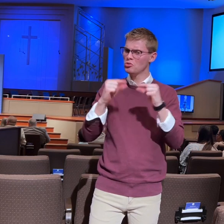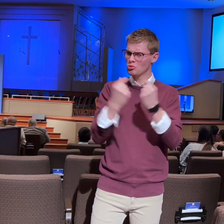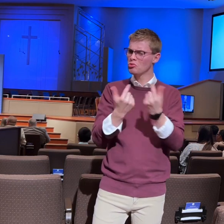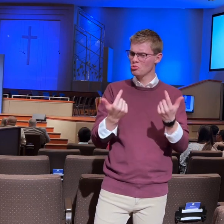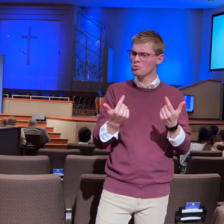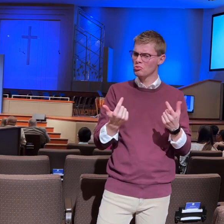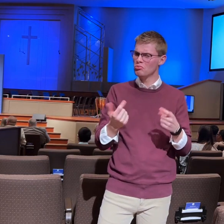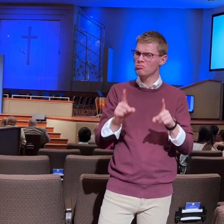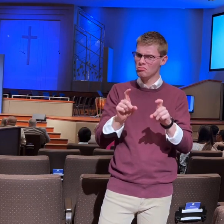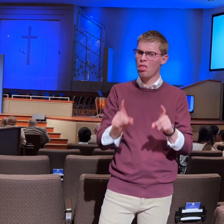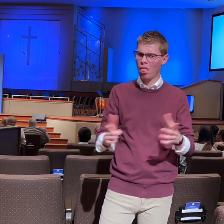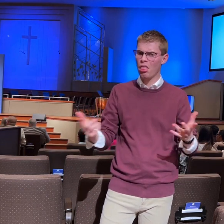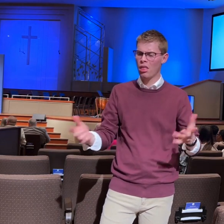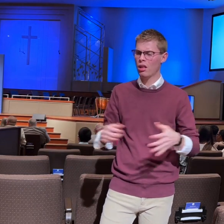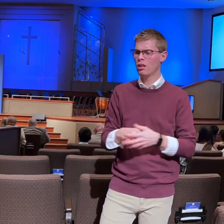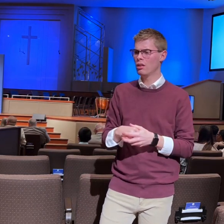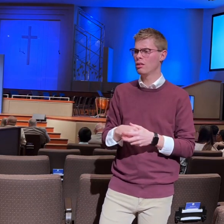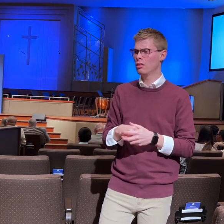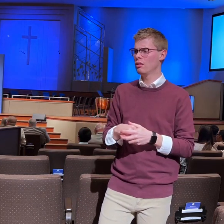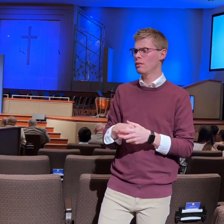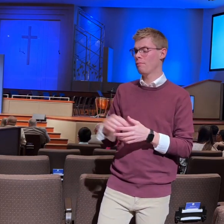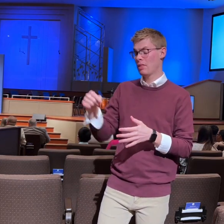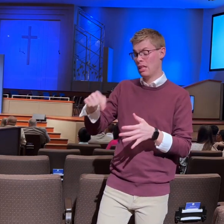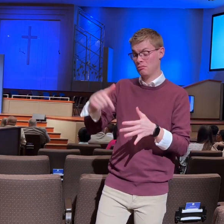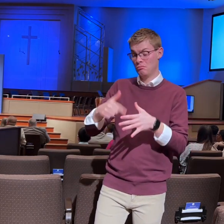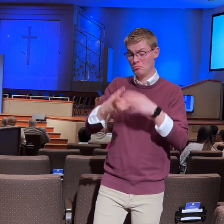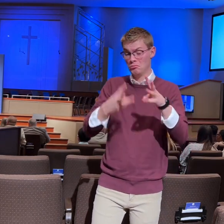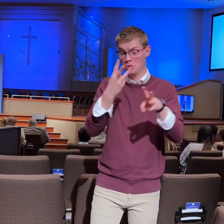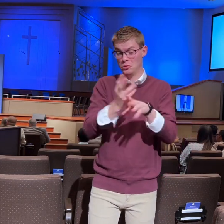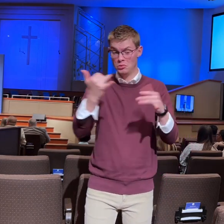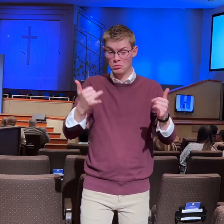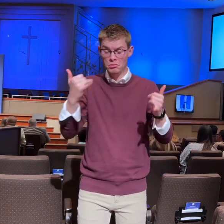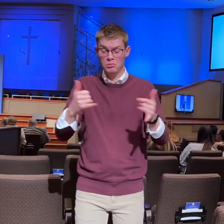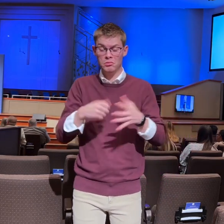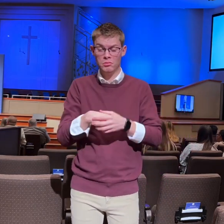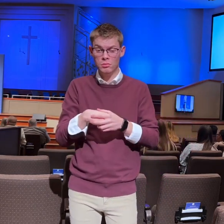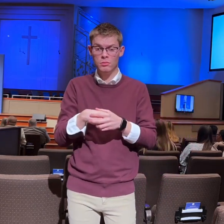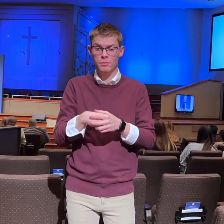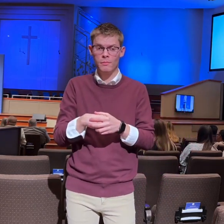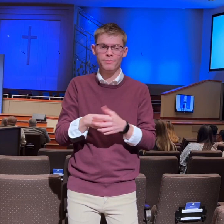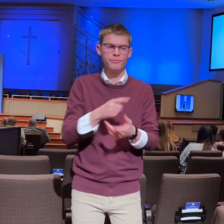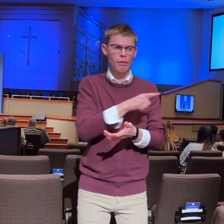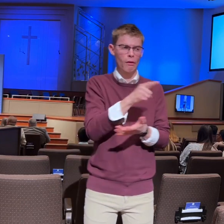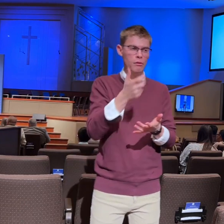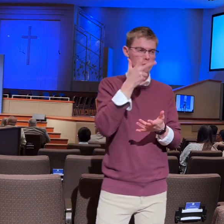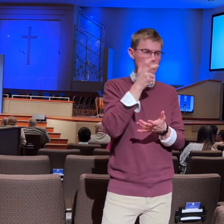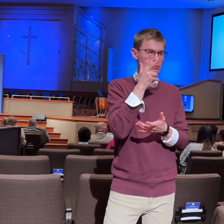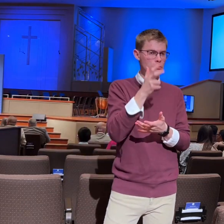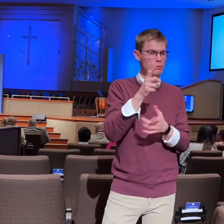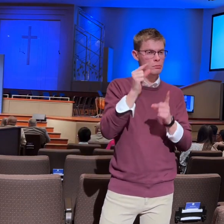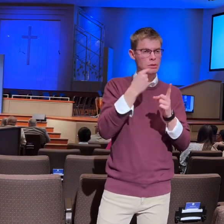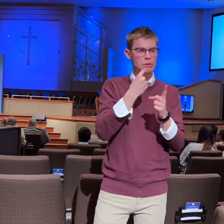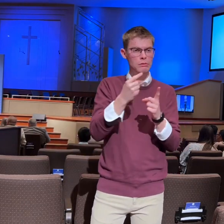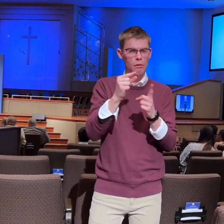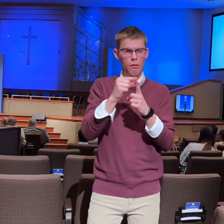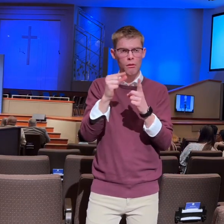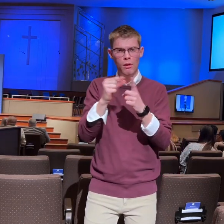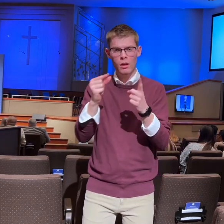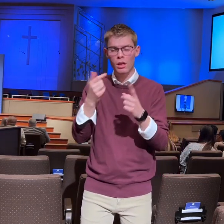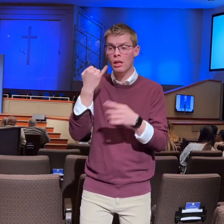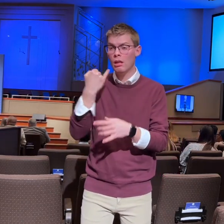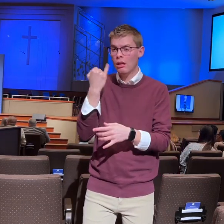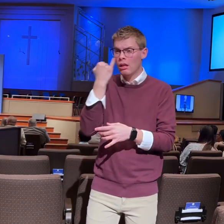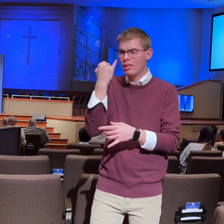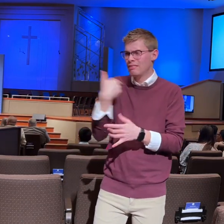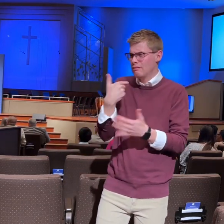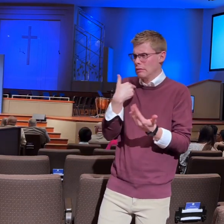in the Christian world today. Now, I think any of you hearing me say these words, if you have the Spirit of